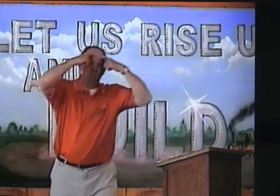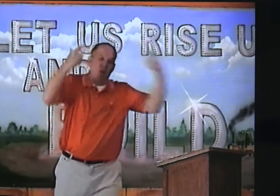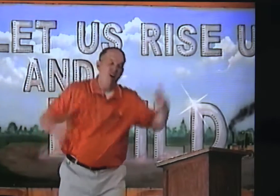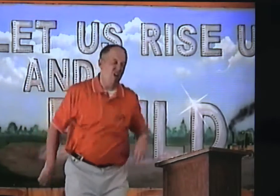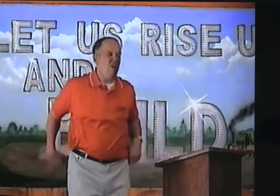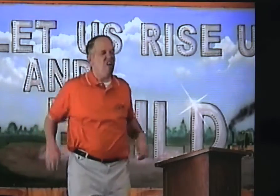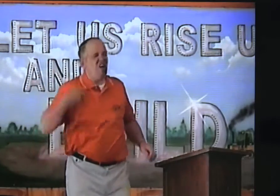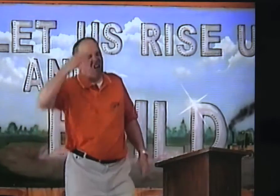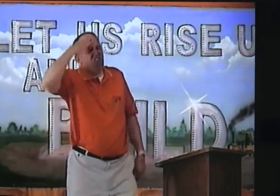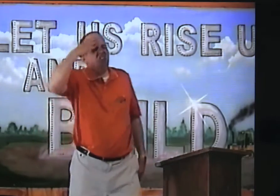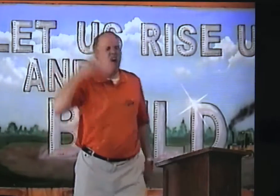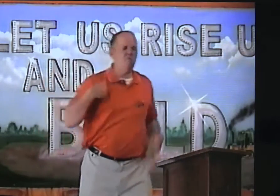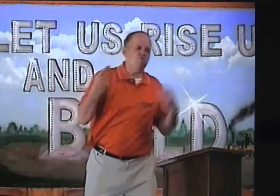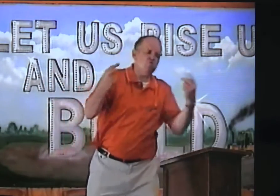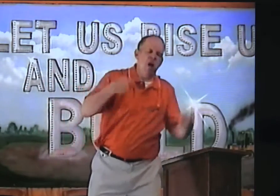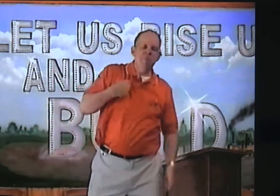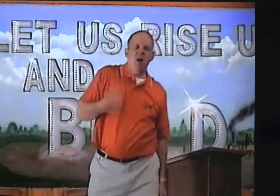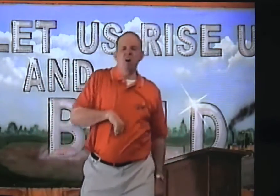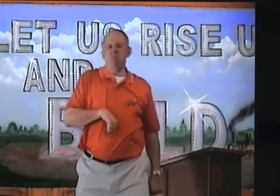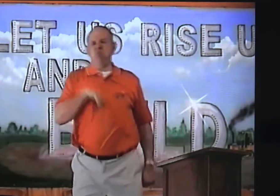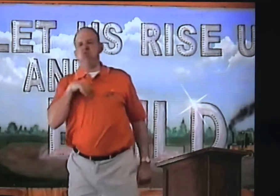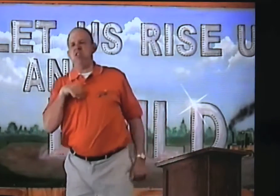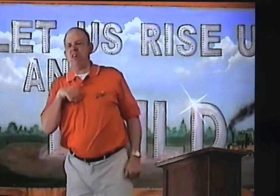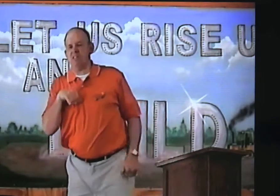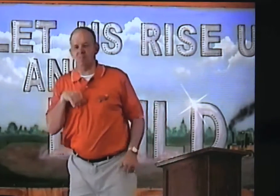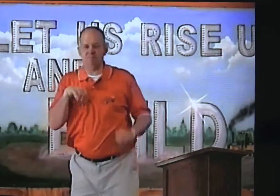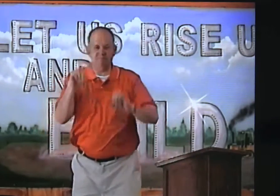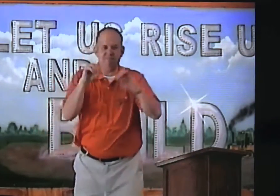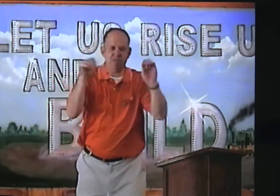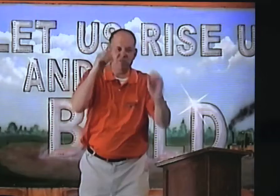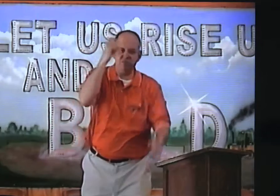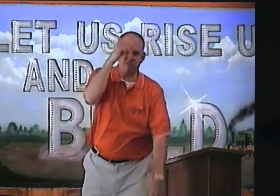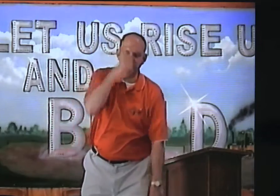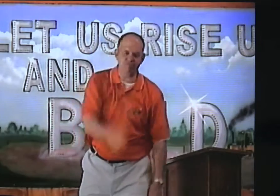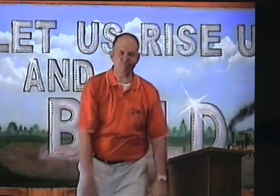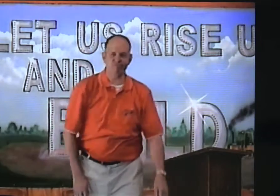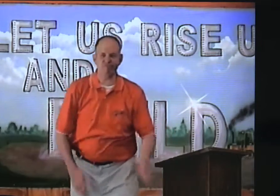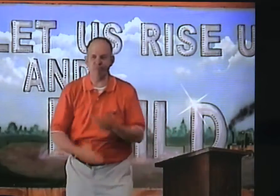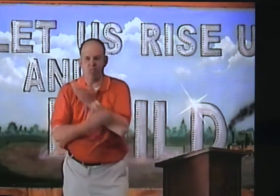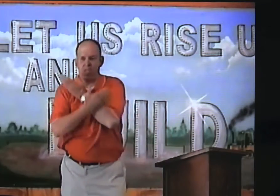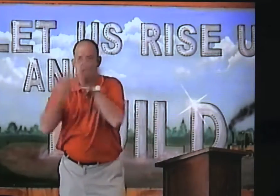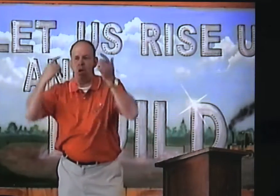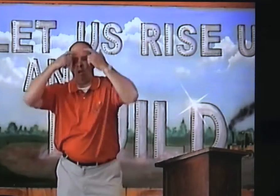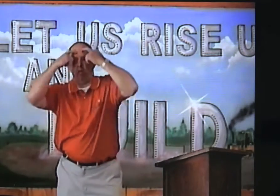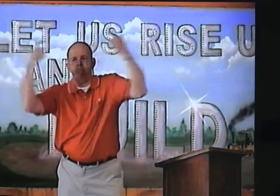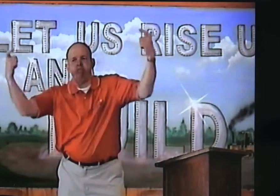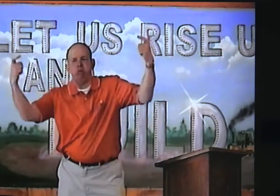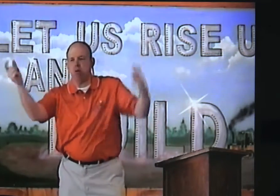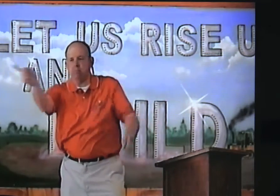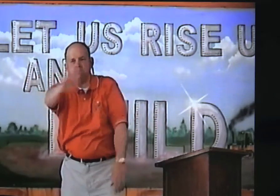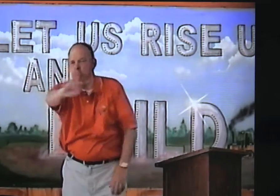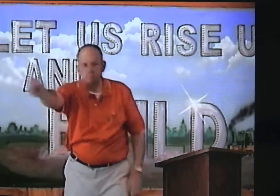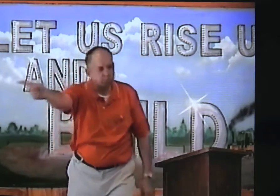humble. If you're being here today, I know what to do. I'm proud of myself. That's my wisdom. Being here.